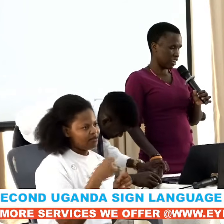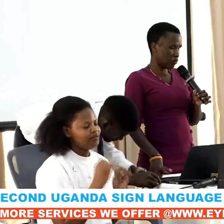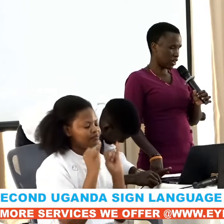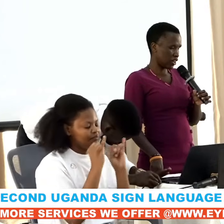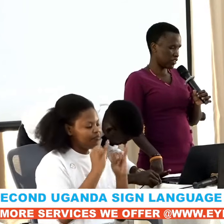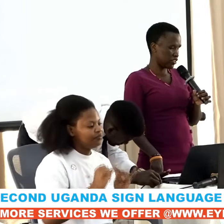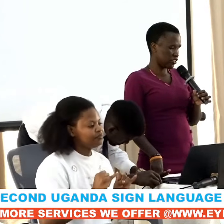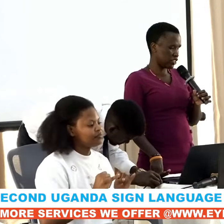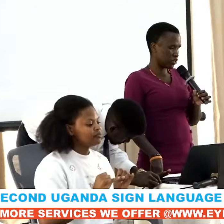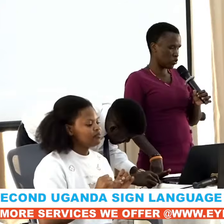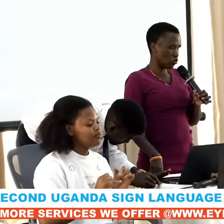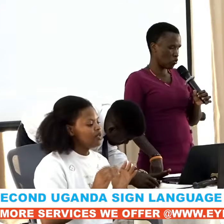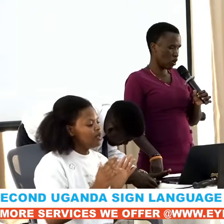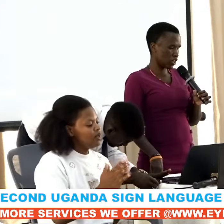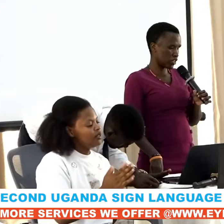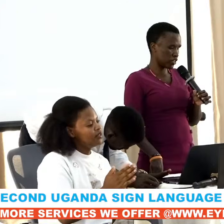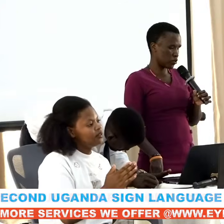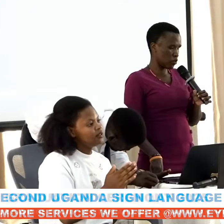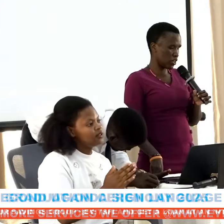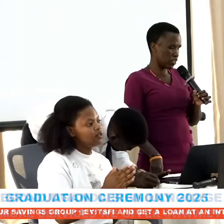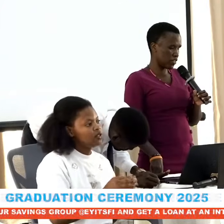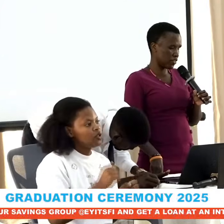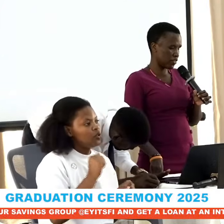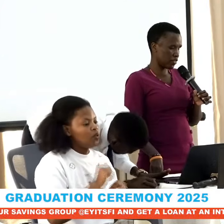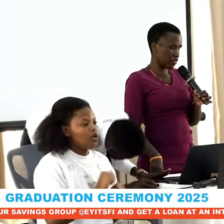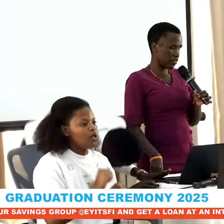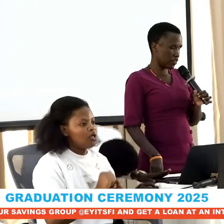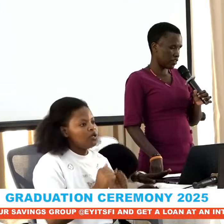I am currently working with